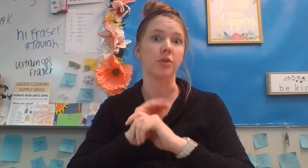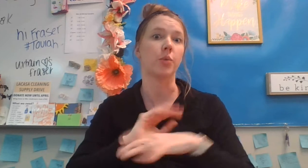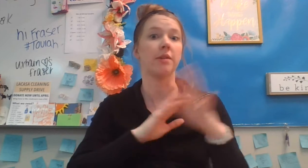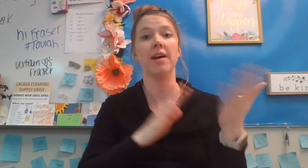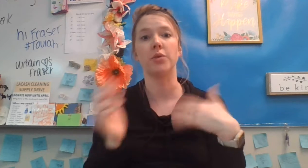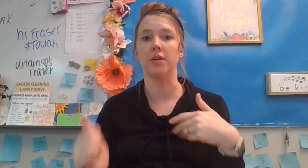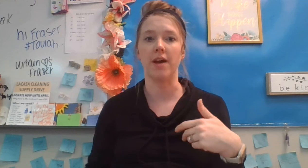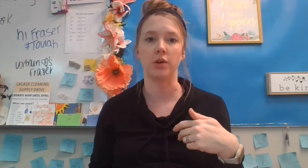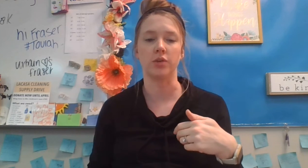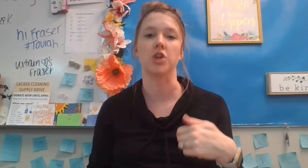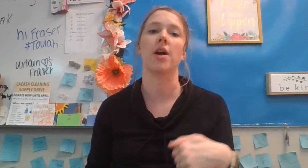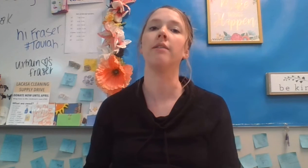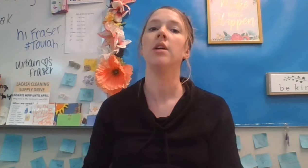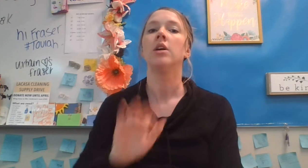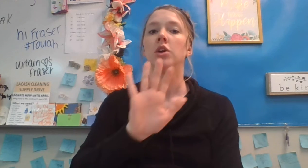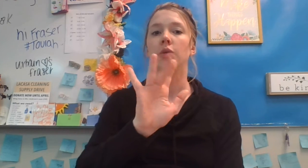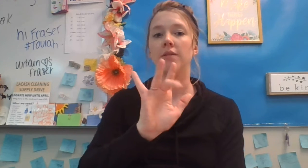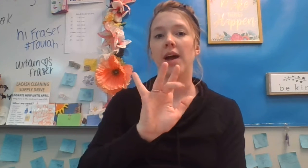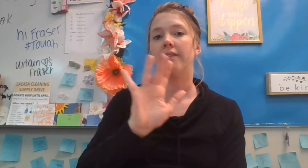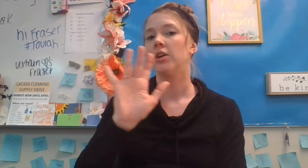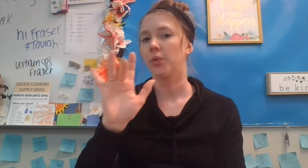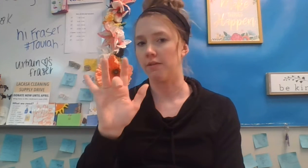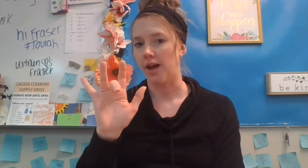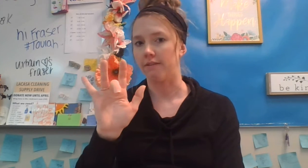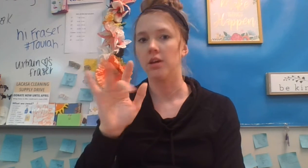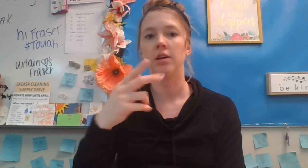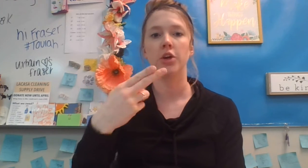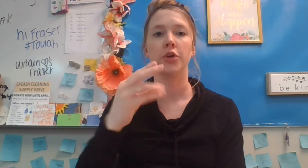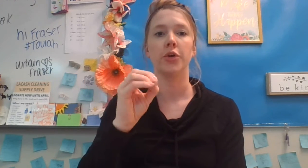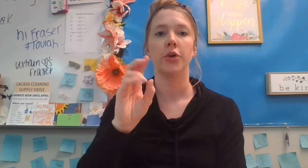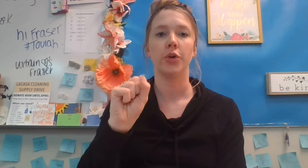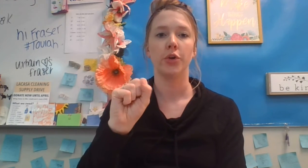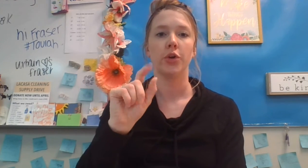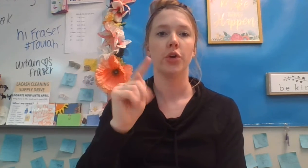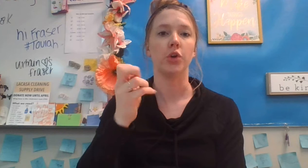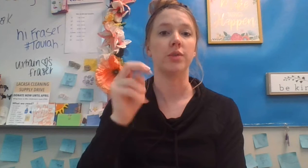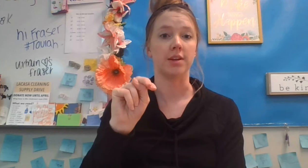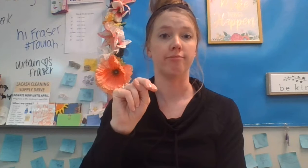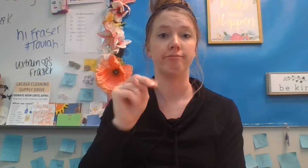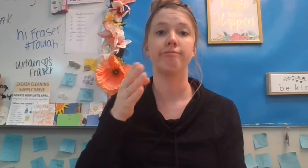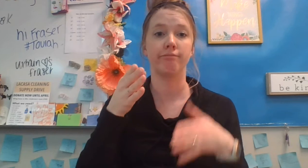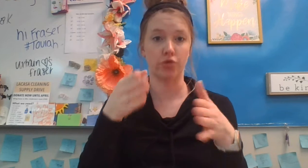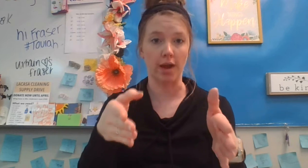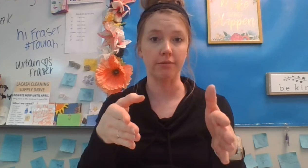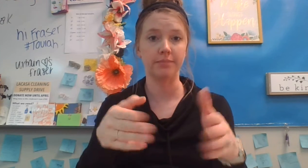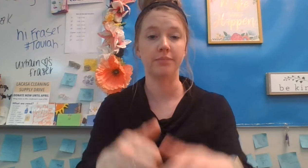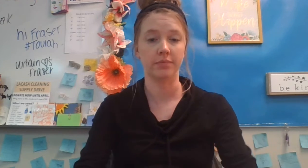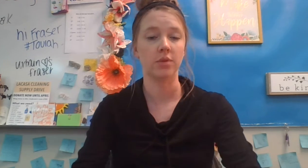you're 2525 Houston Drive, 2525 Houston Drive. All